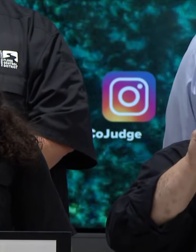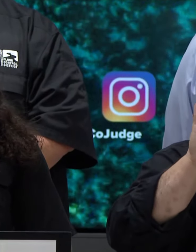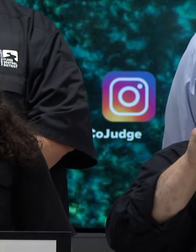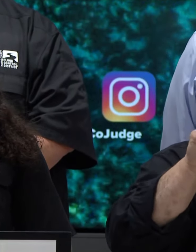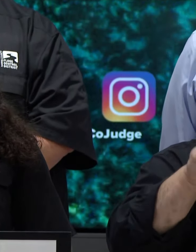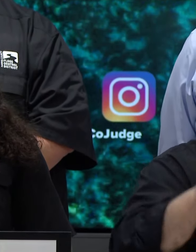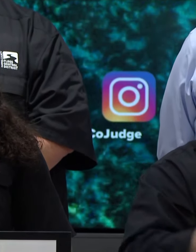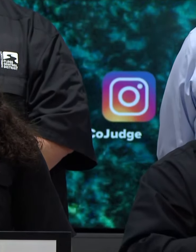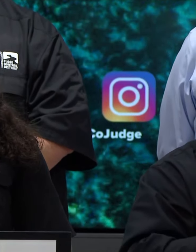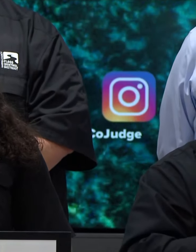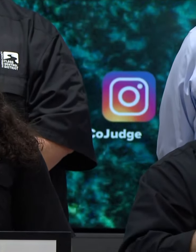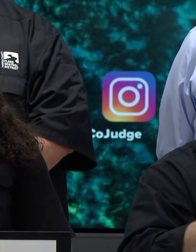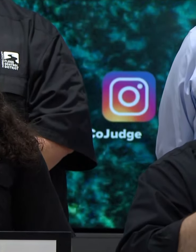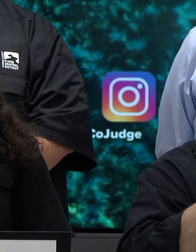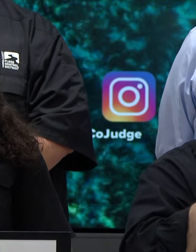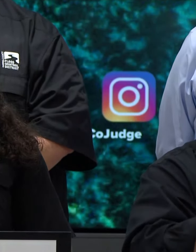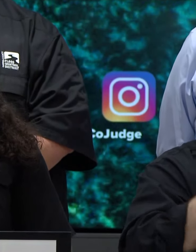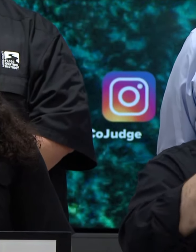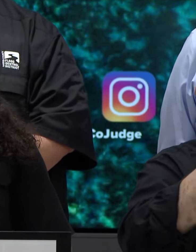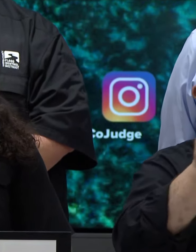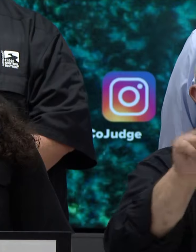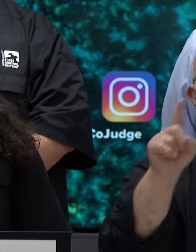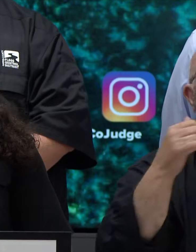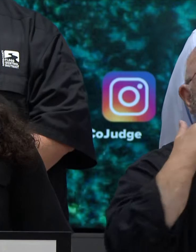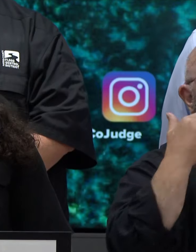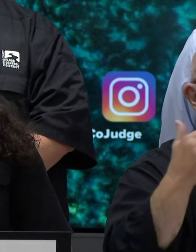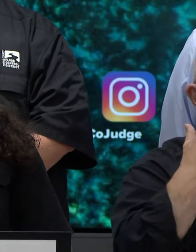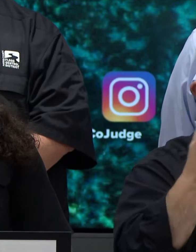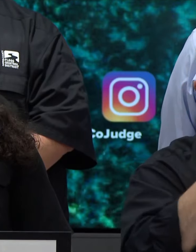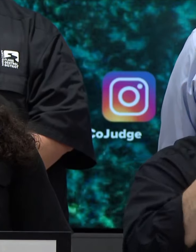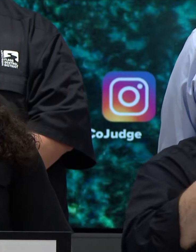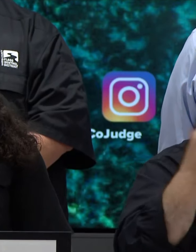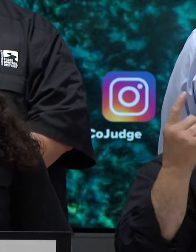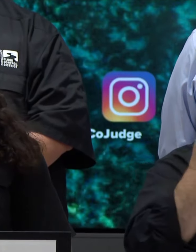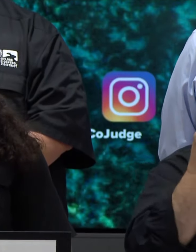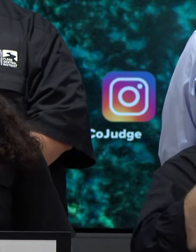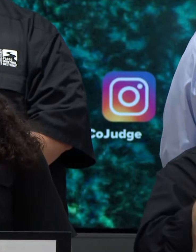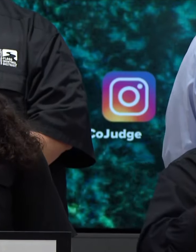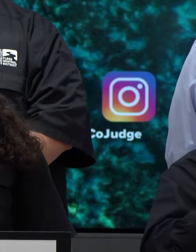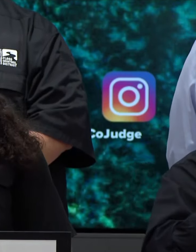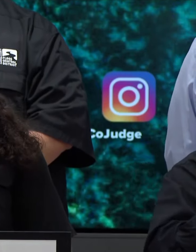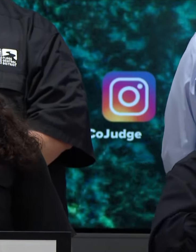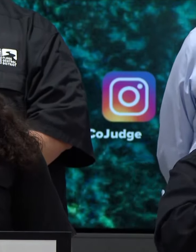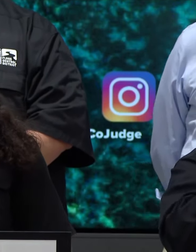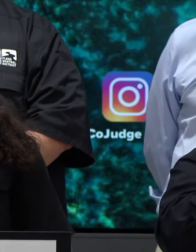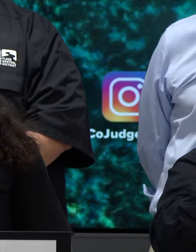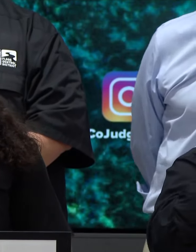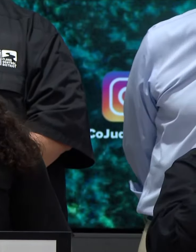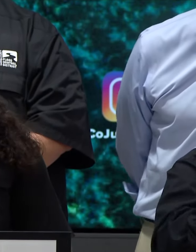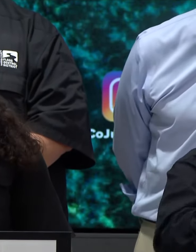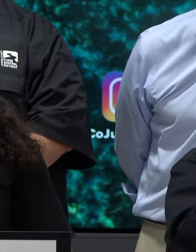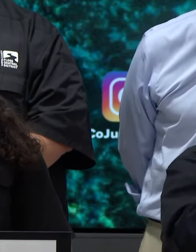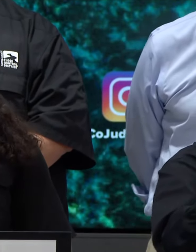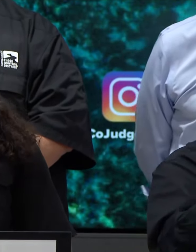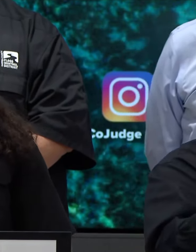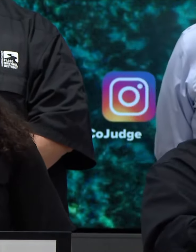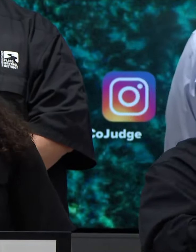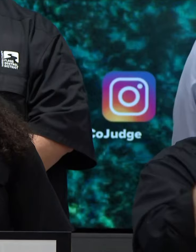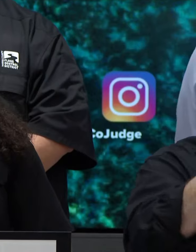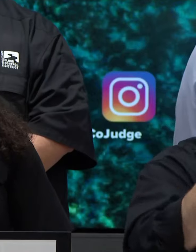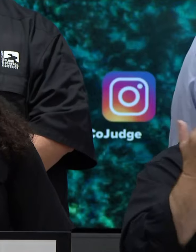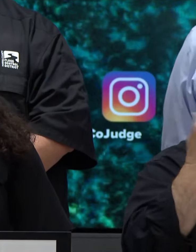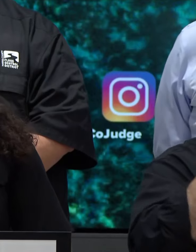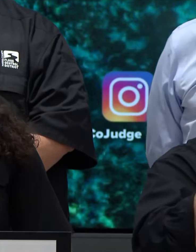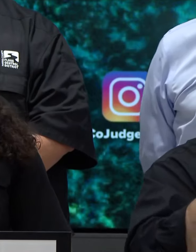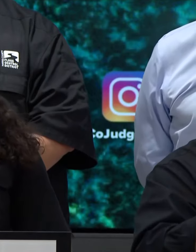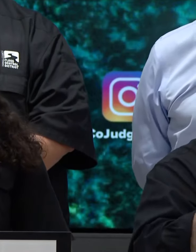we have this ability to respond to those 211 calls, if it's somebody who, you know, they're not in an urgent need of rescue right now situation, but they need a cool place to